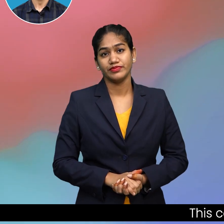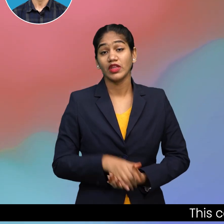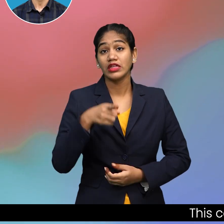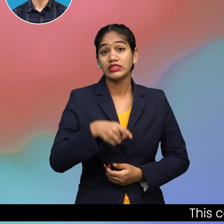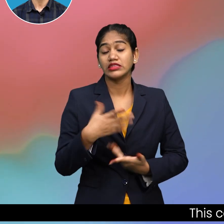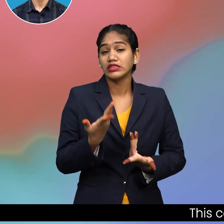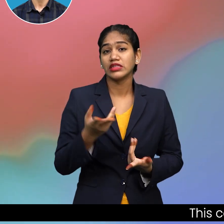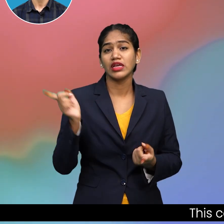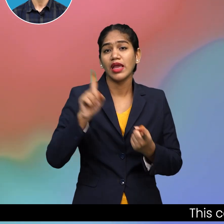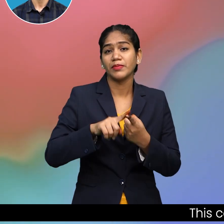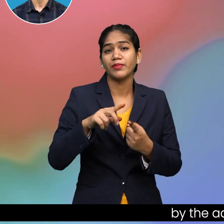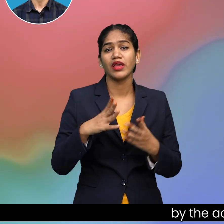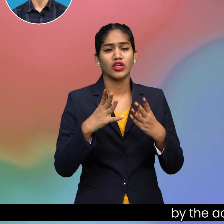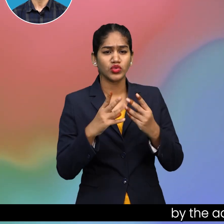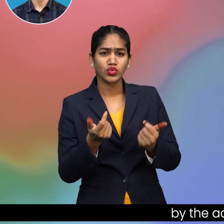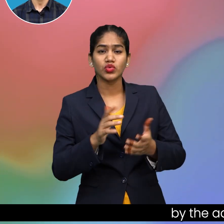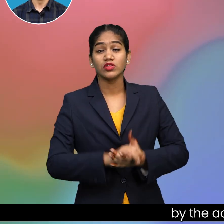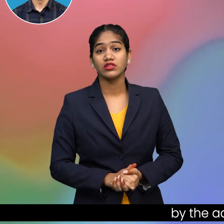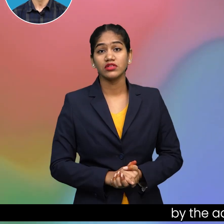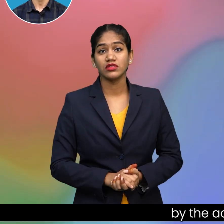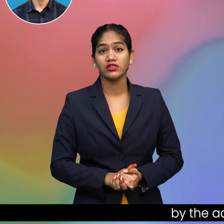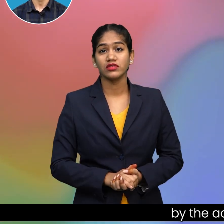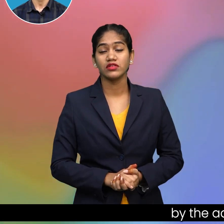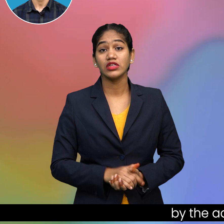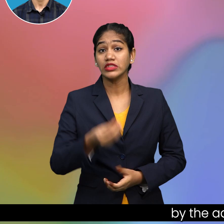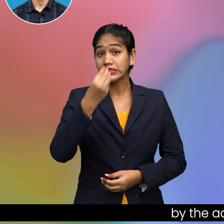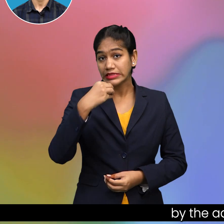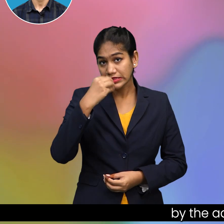This can be cured by the administration of